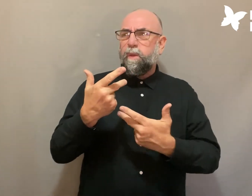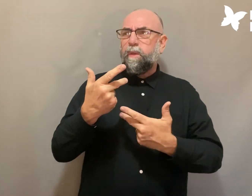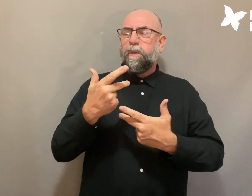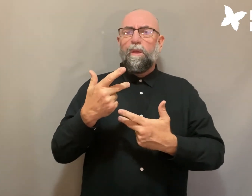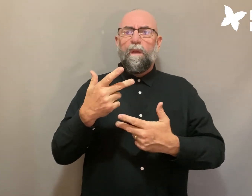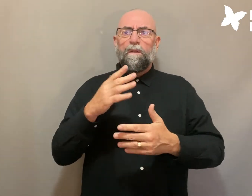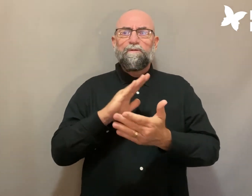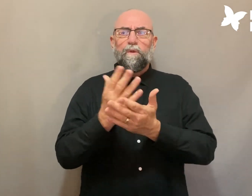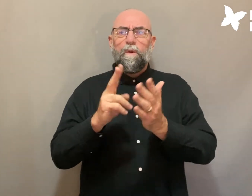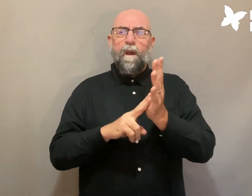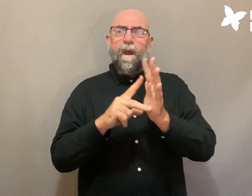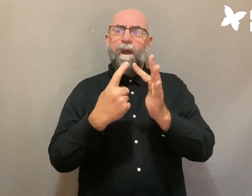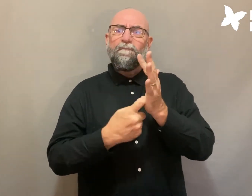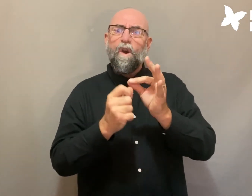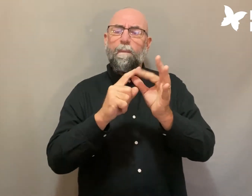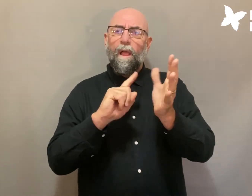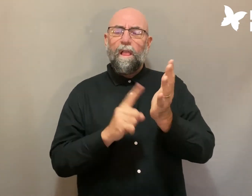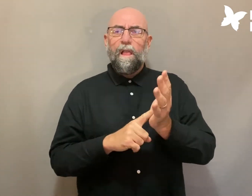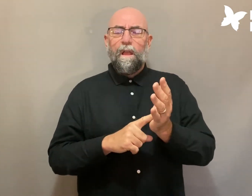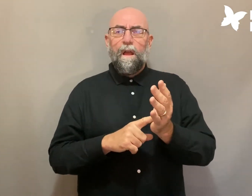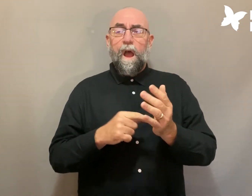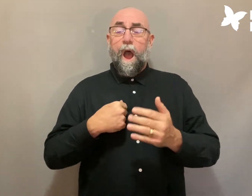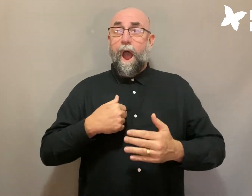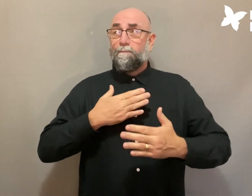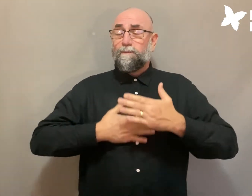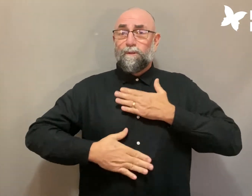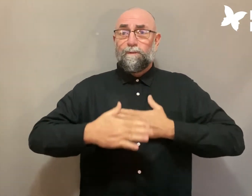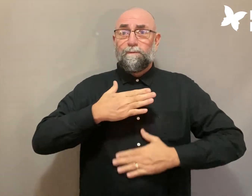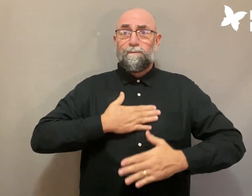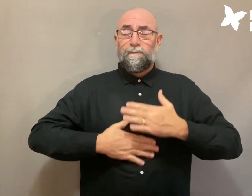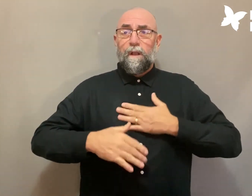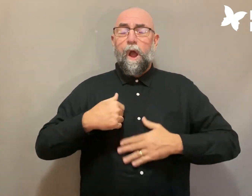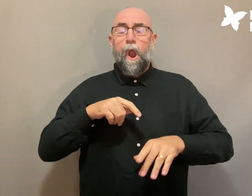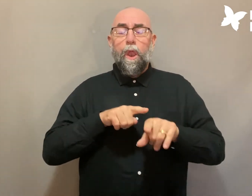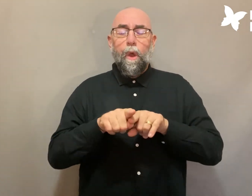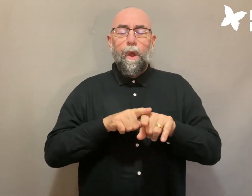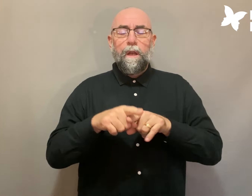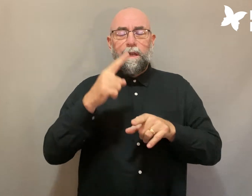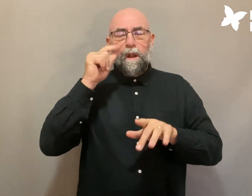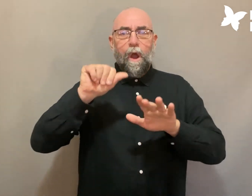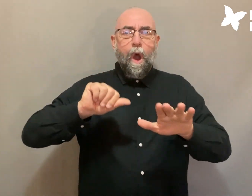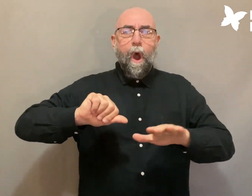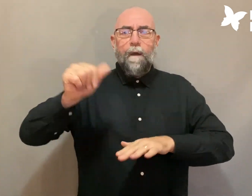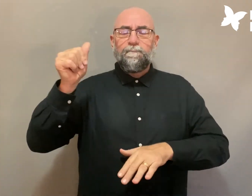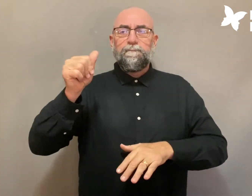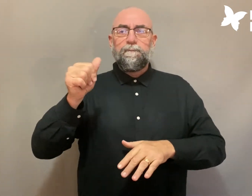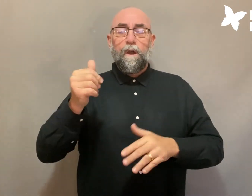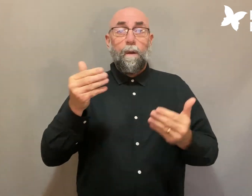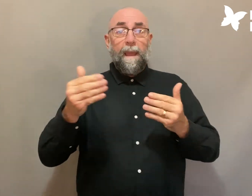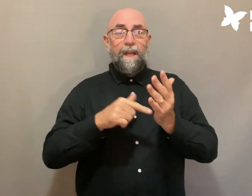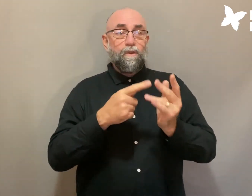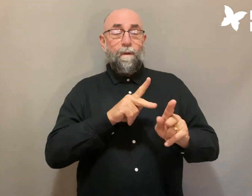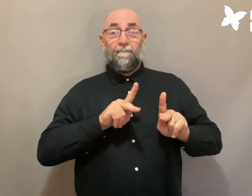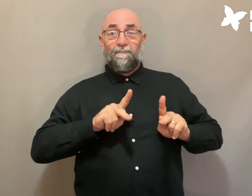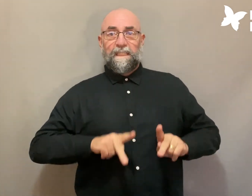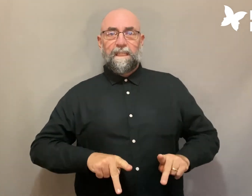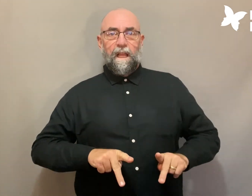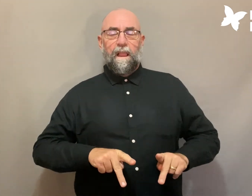physical bullying. I mean, you learn to tune it out, you learn how to sift through the